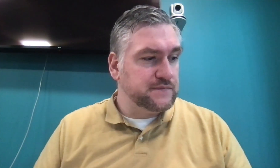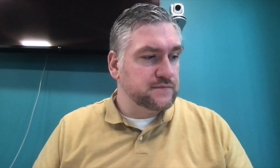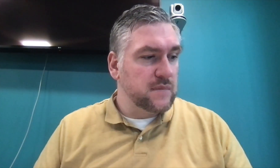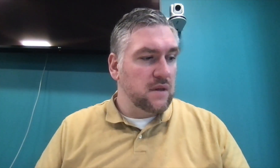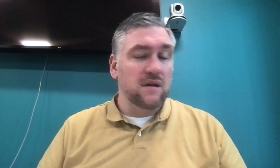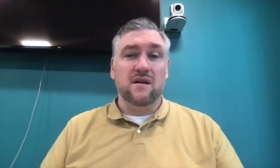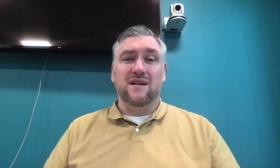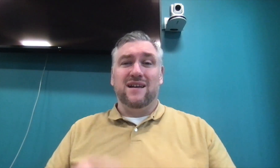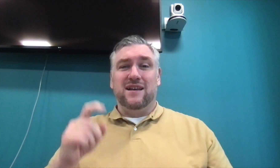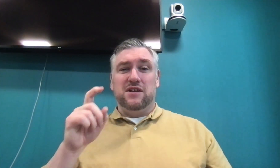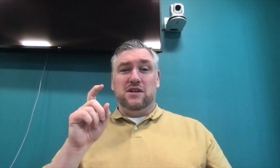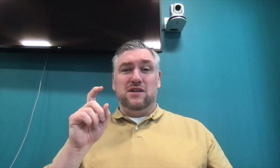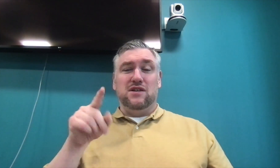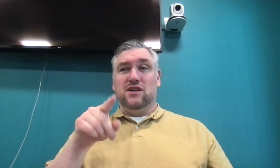is collaboration.